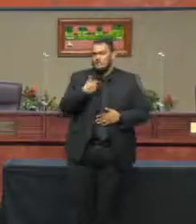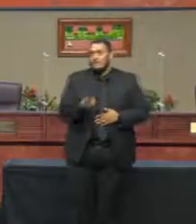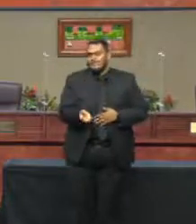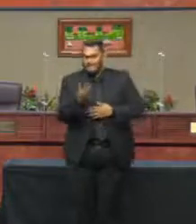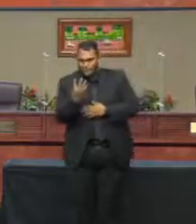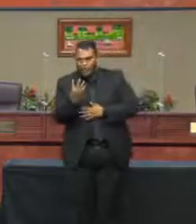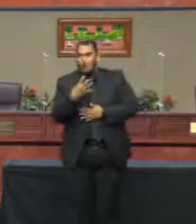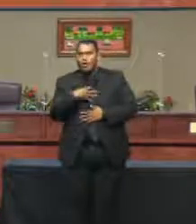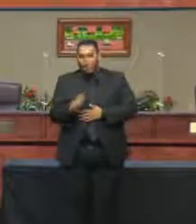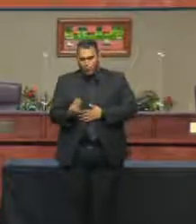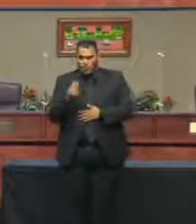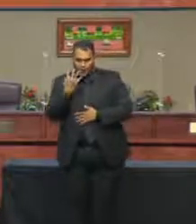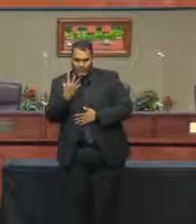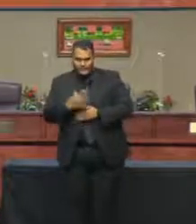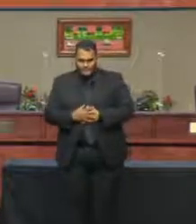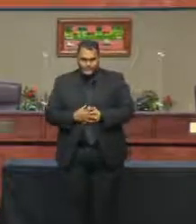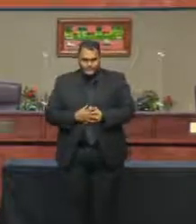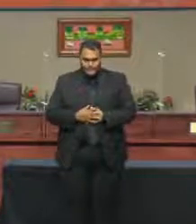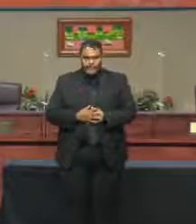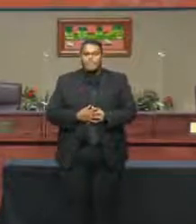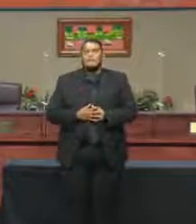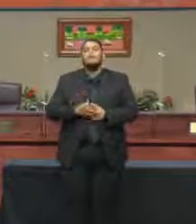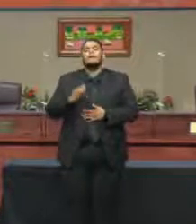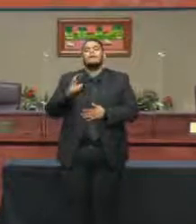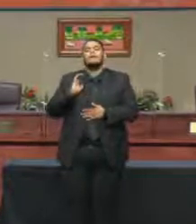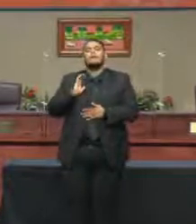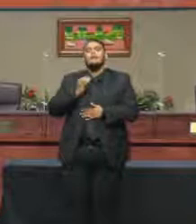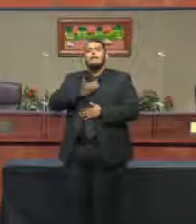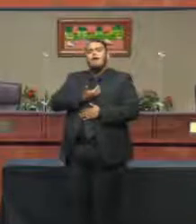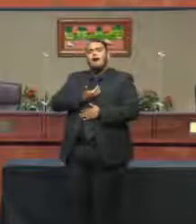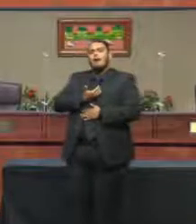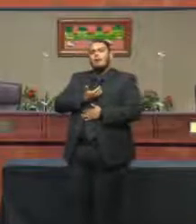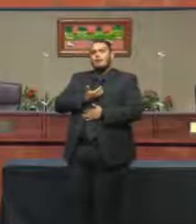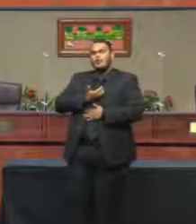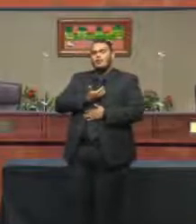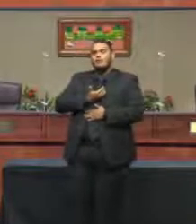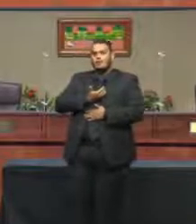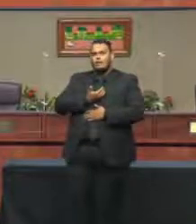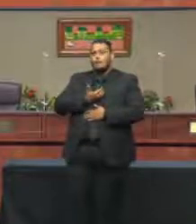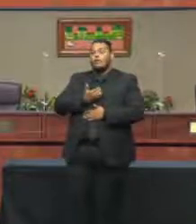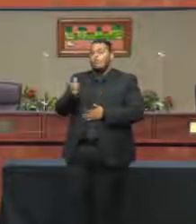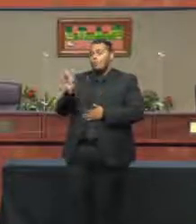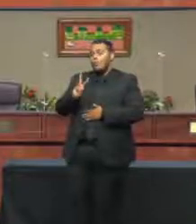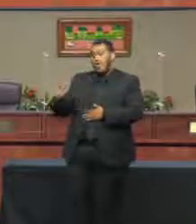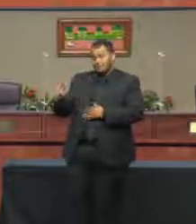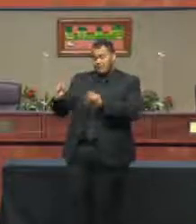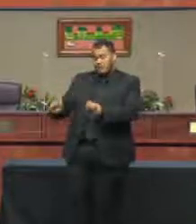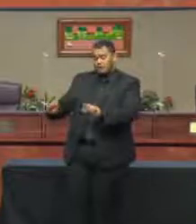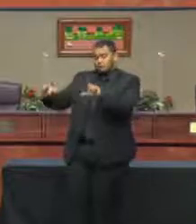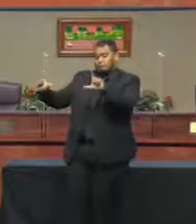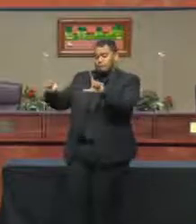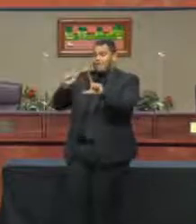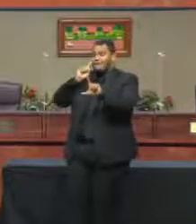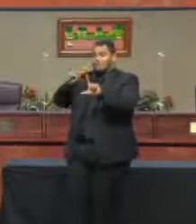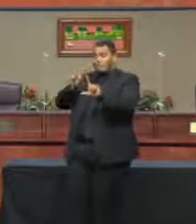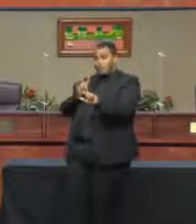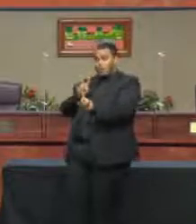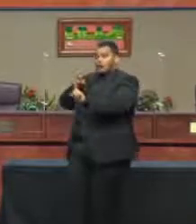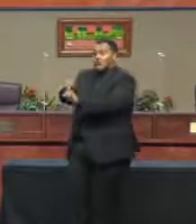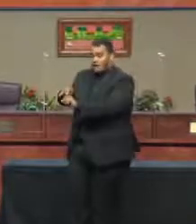Our appointment system, as the mayor mentioned, will open on Monday. We will have to be ready